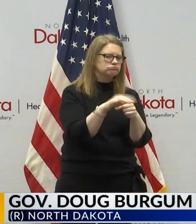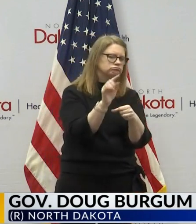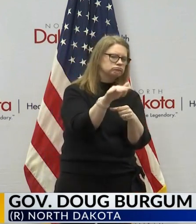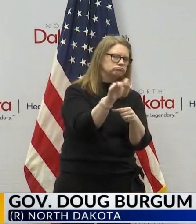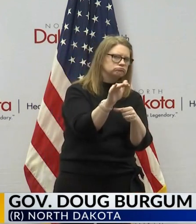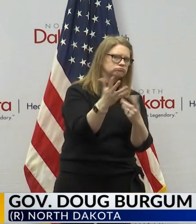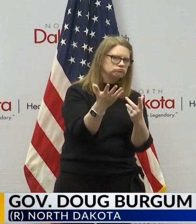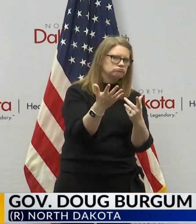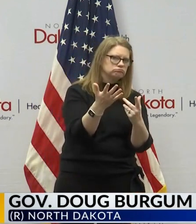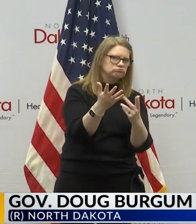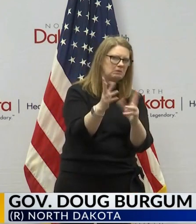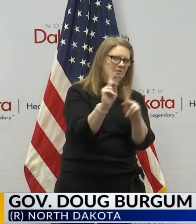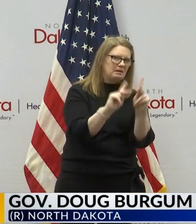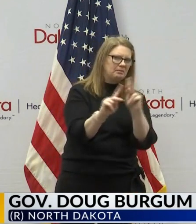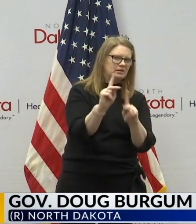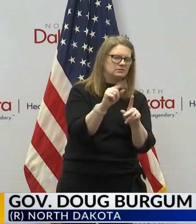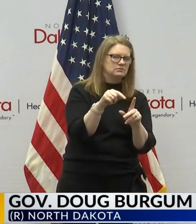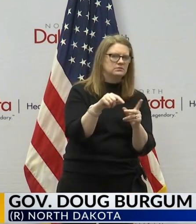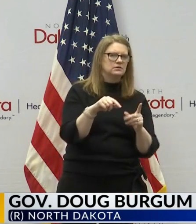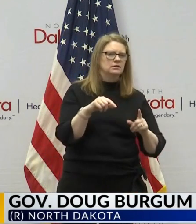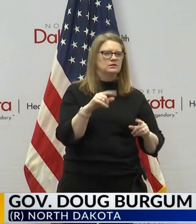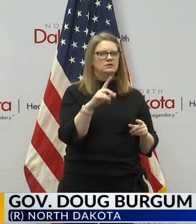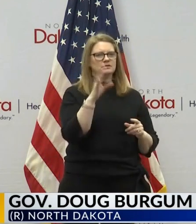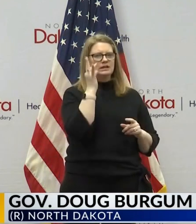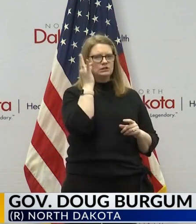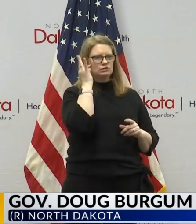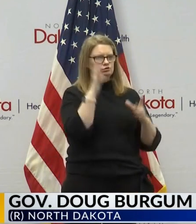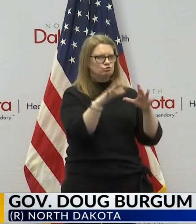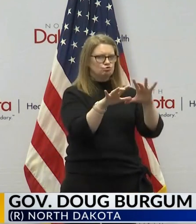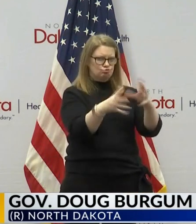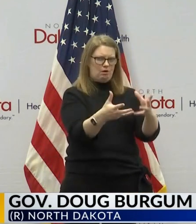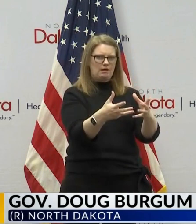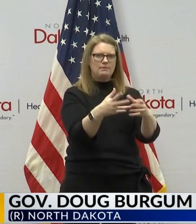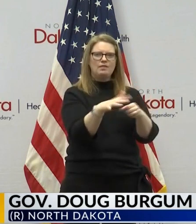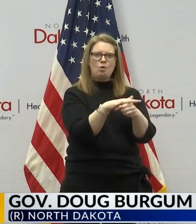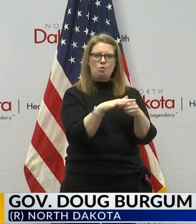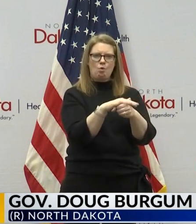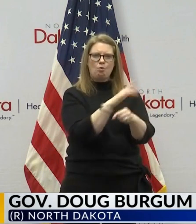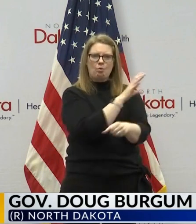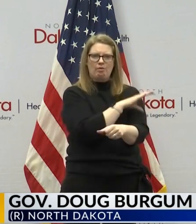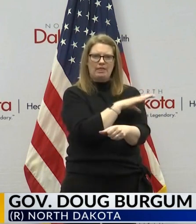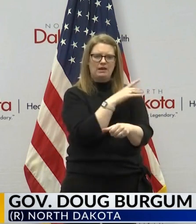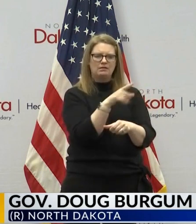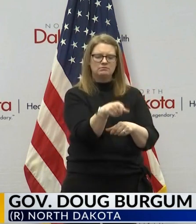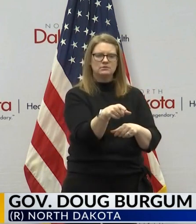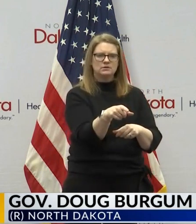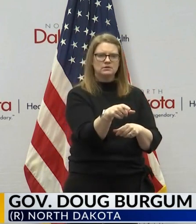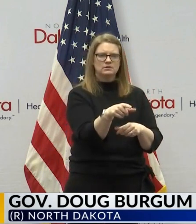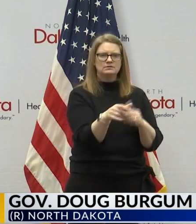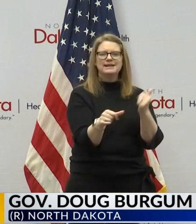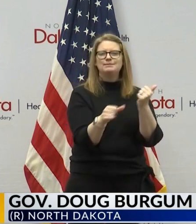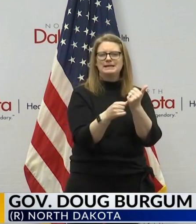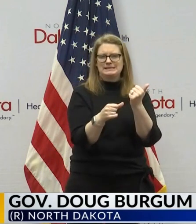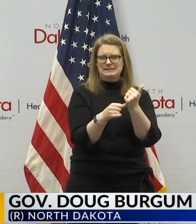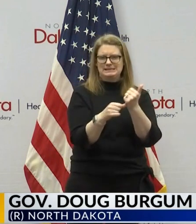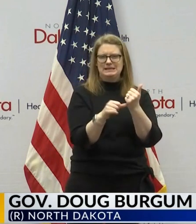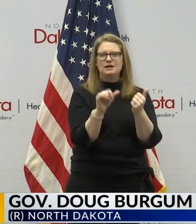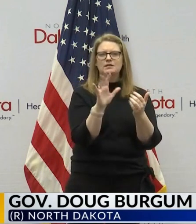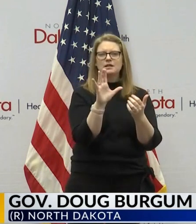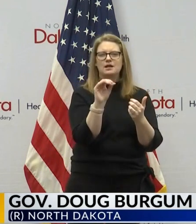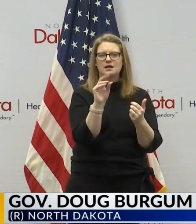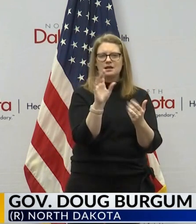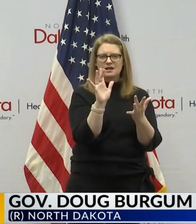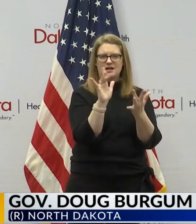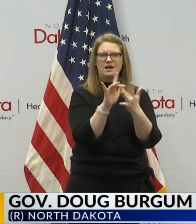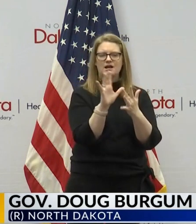local officials, in this case, Tribe and local clinic, they had been assisting on the contact tracing,